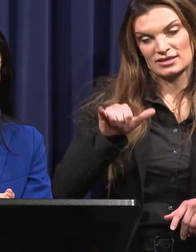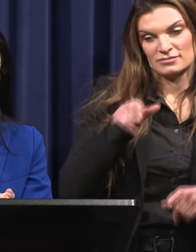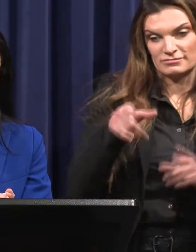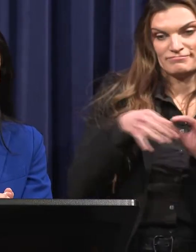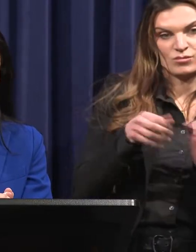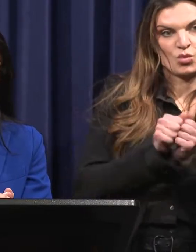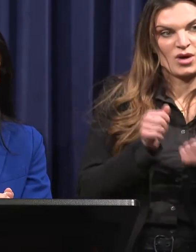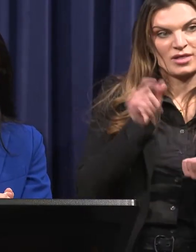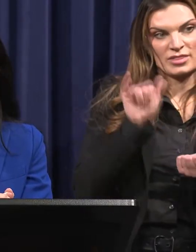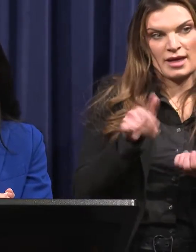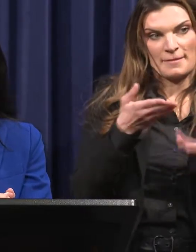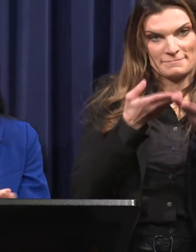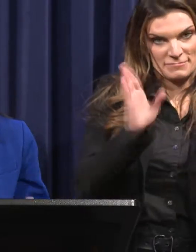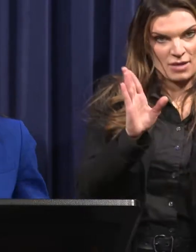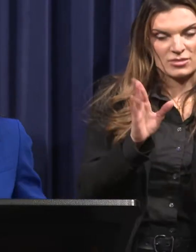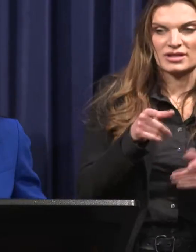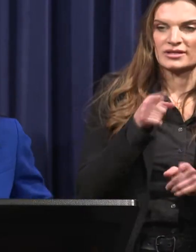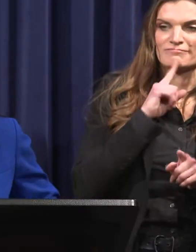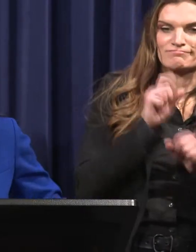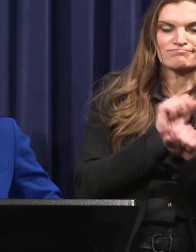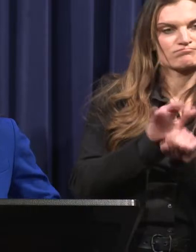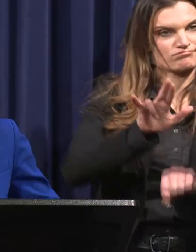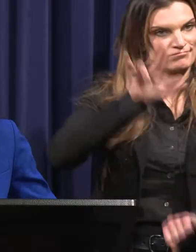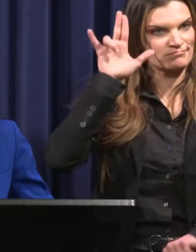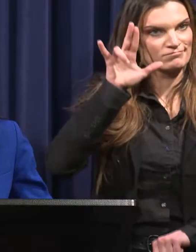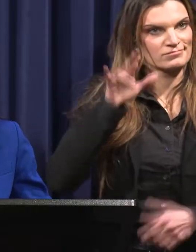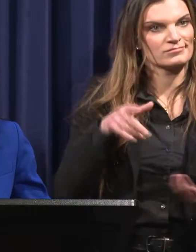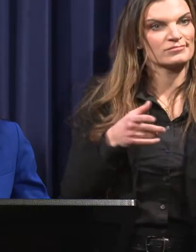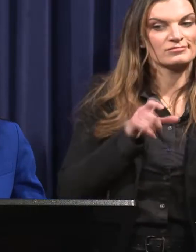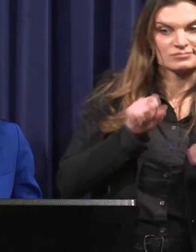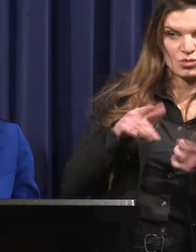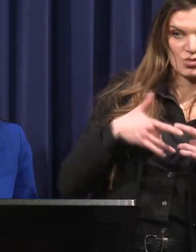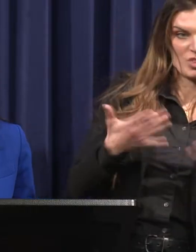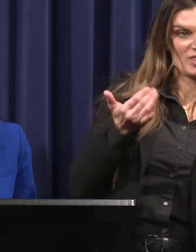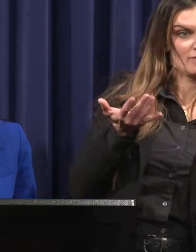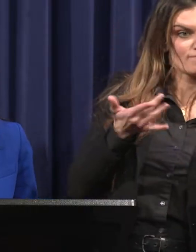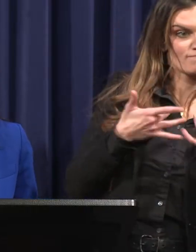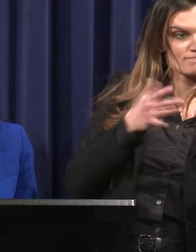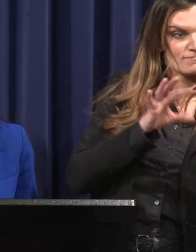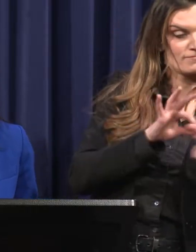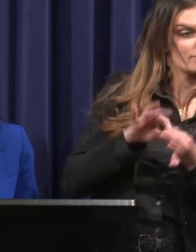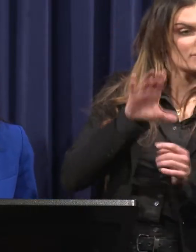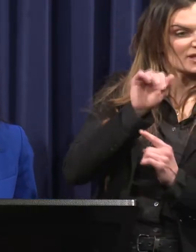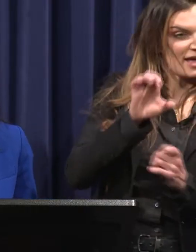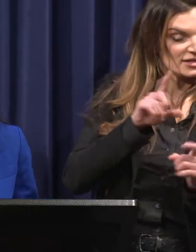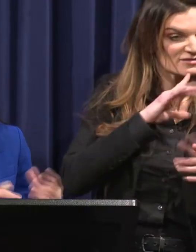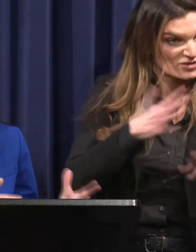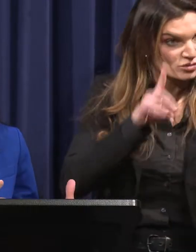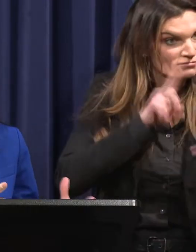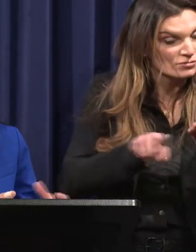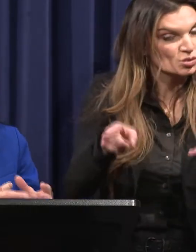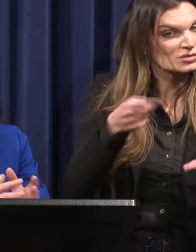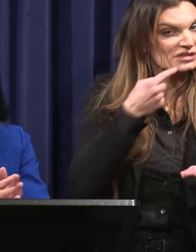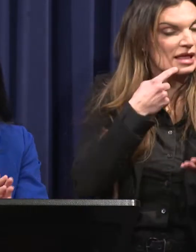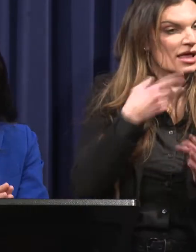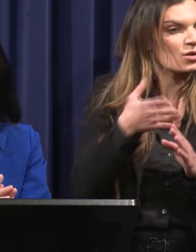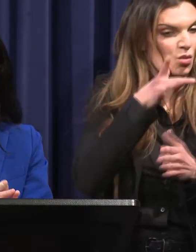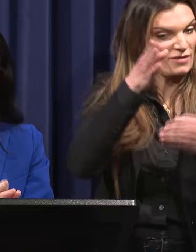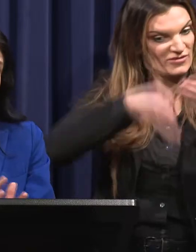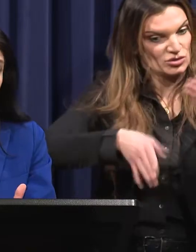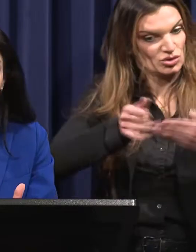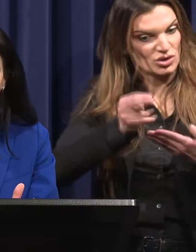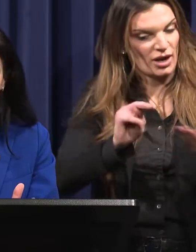might want to decide by the end of the year. What did you decide by the end of the year? What's the Yeah. That investigation is ongoing. Again,